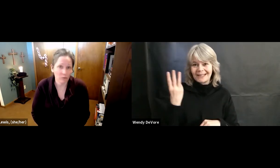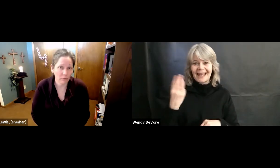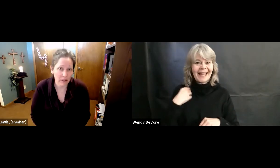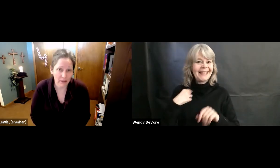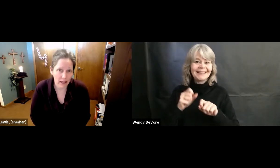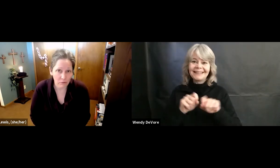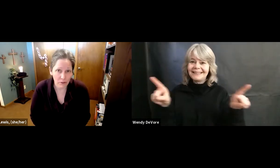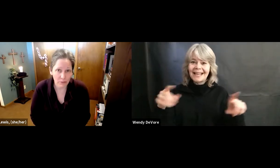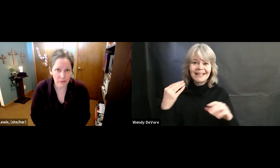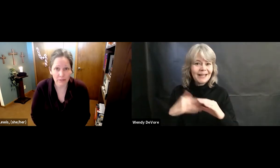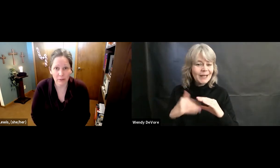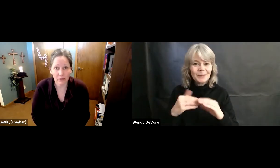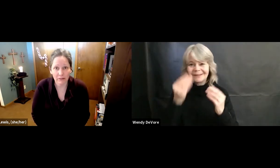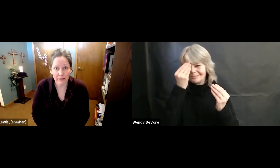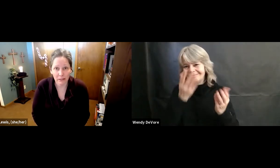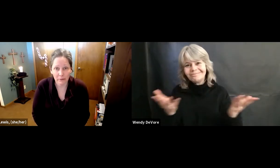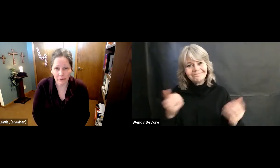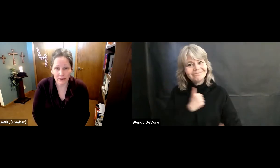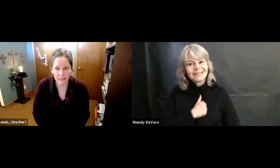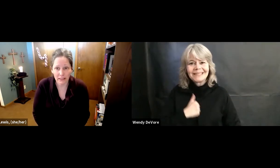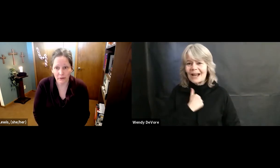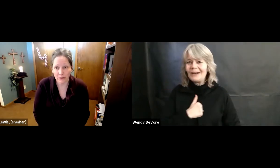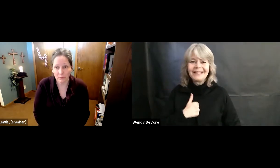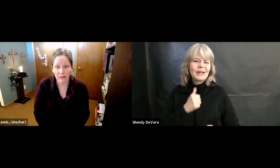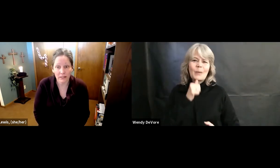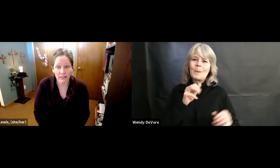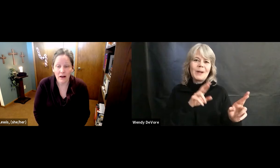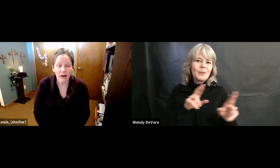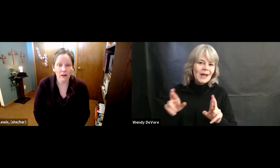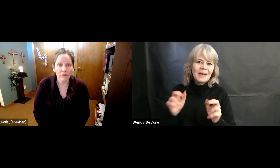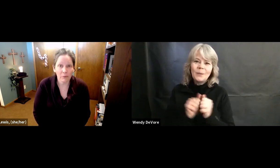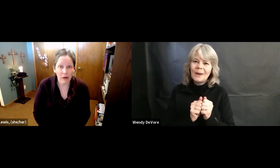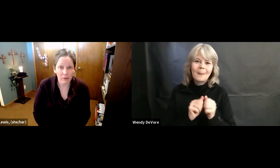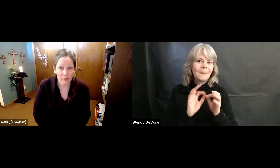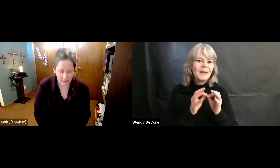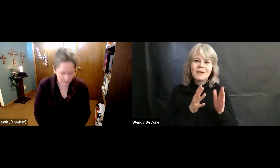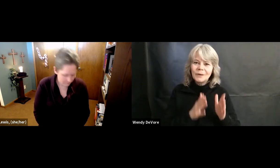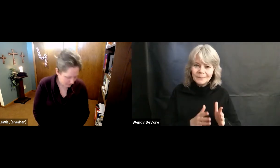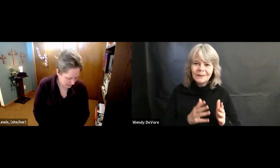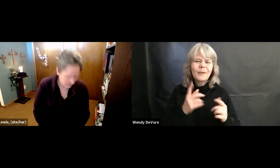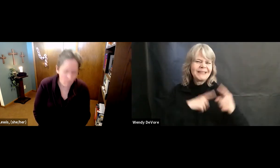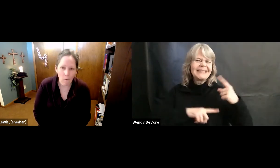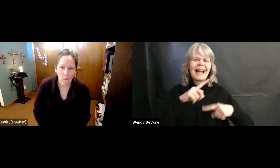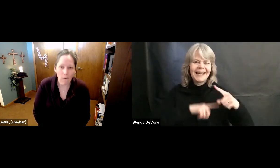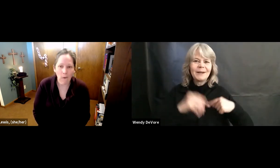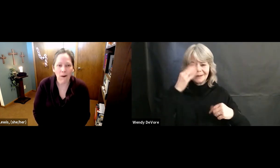say that that worship service wouldn't be available with the sign language because of all the problems.